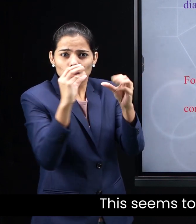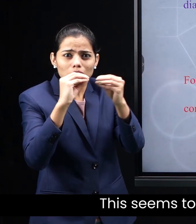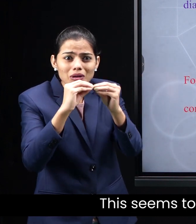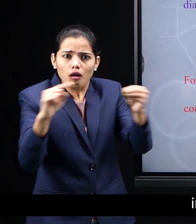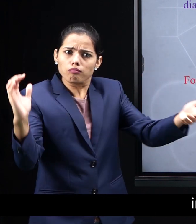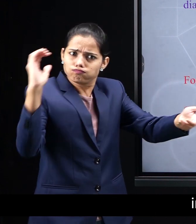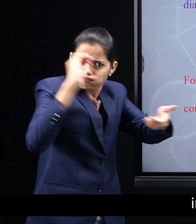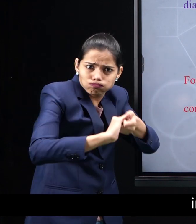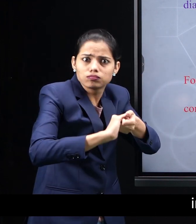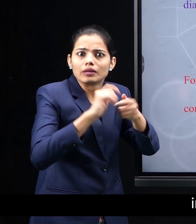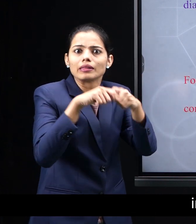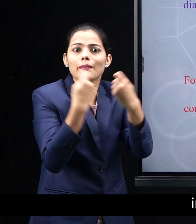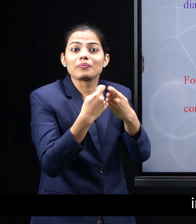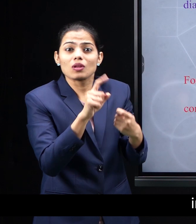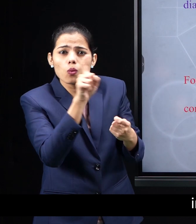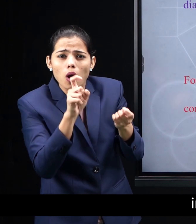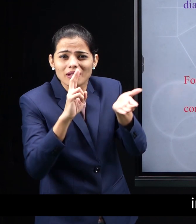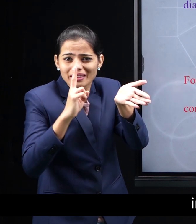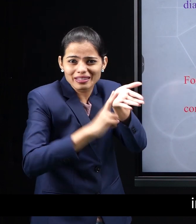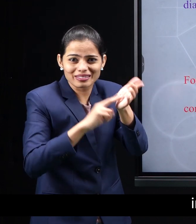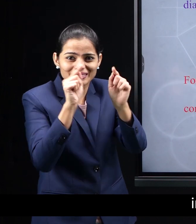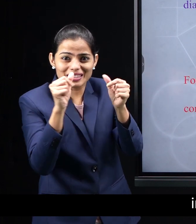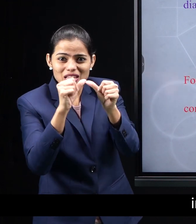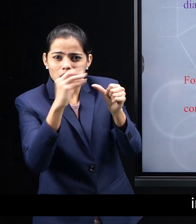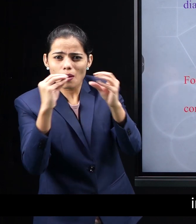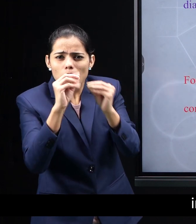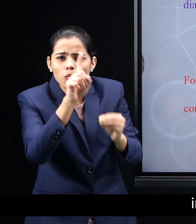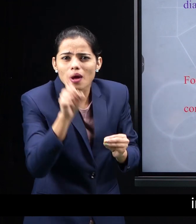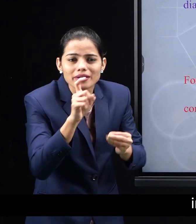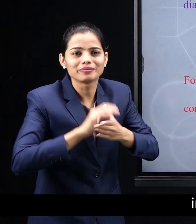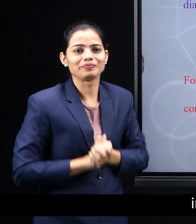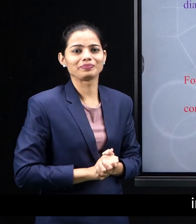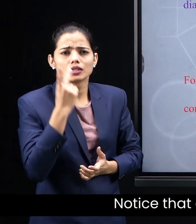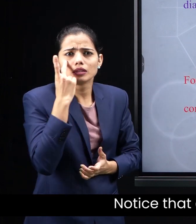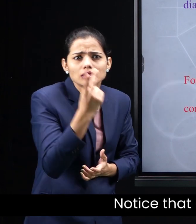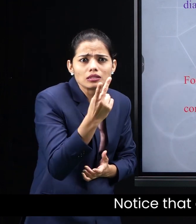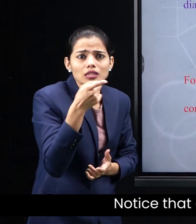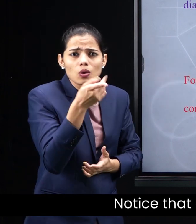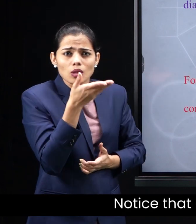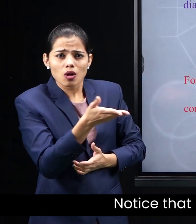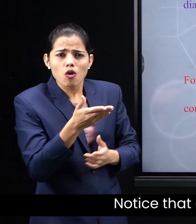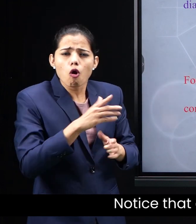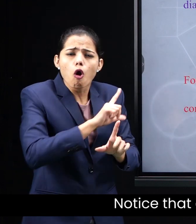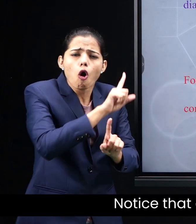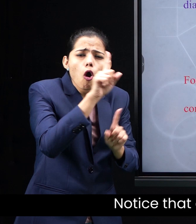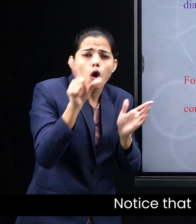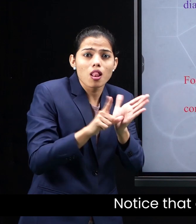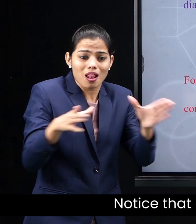B in terms of N of A and N of B? Notice that all the elements